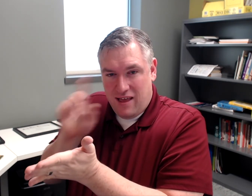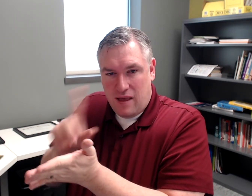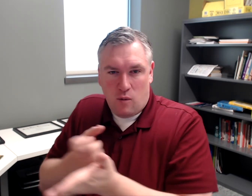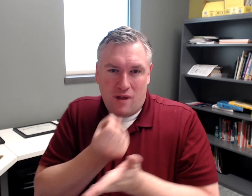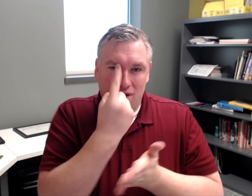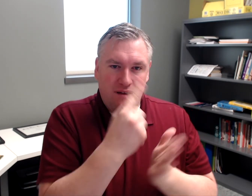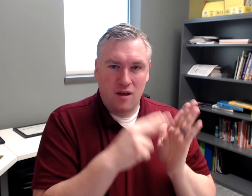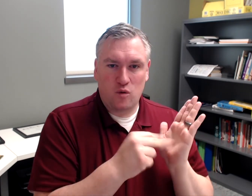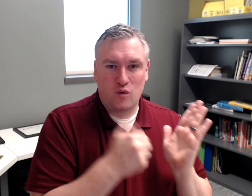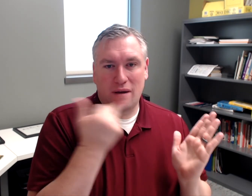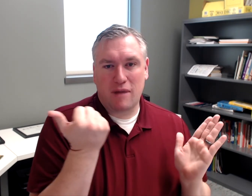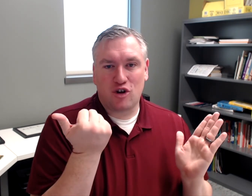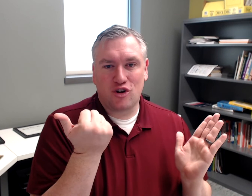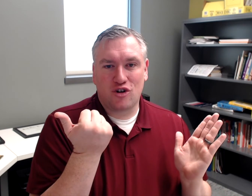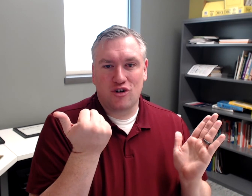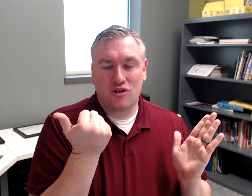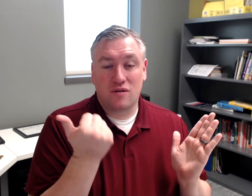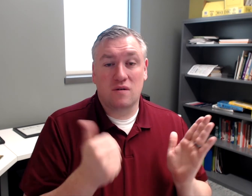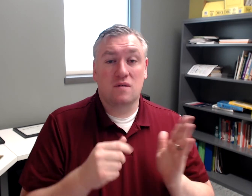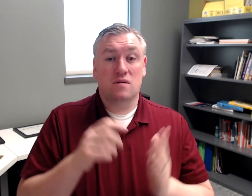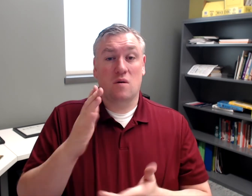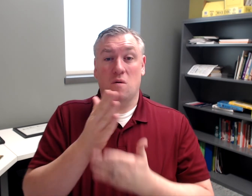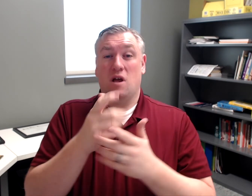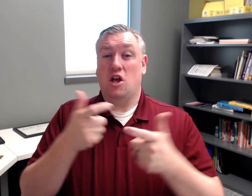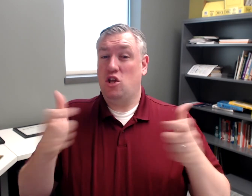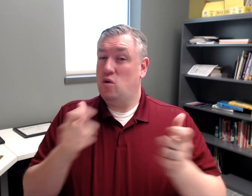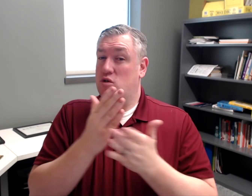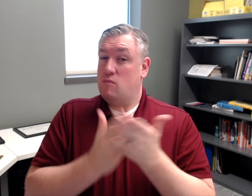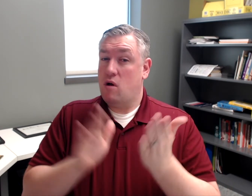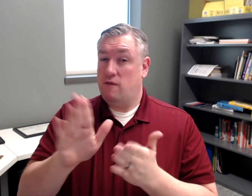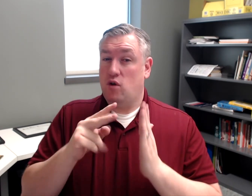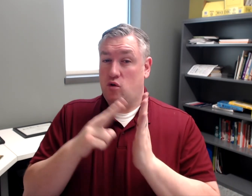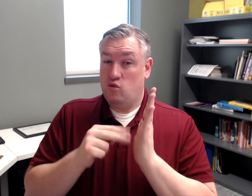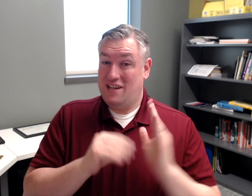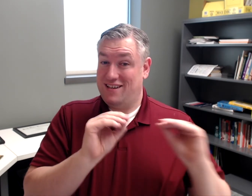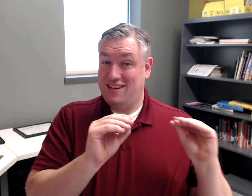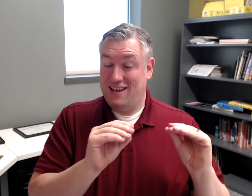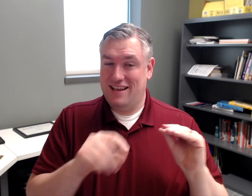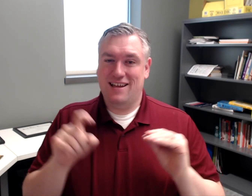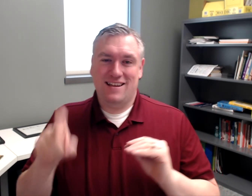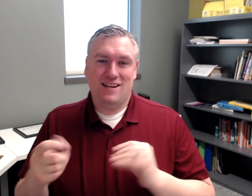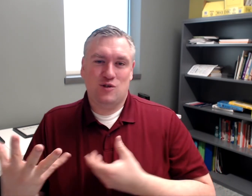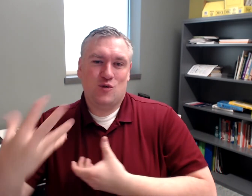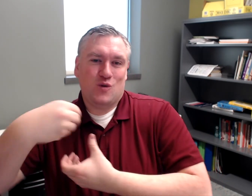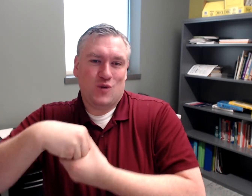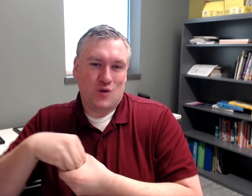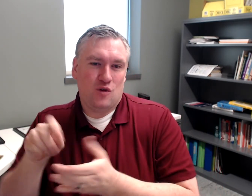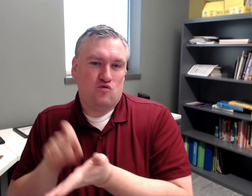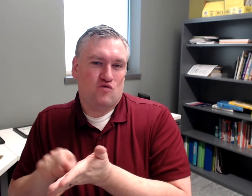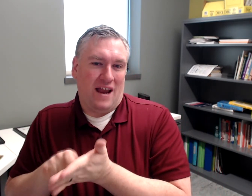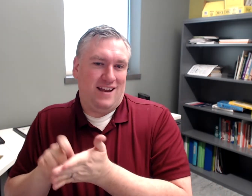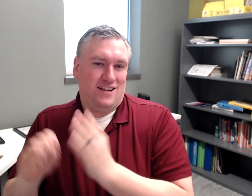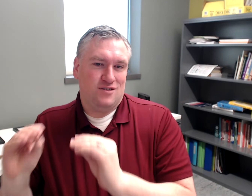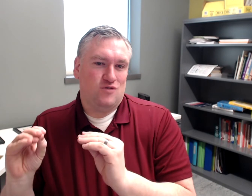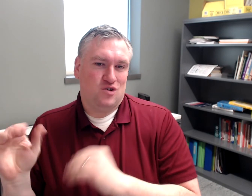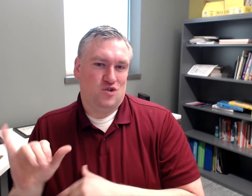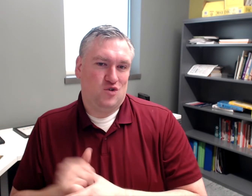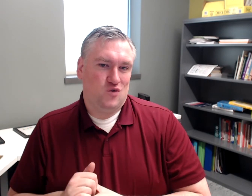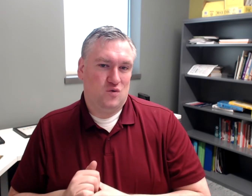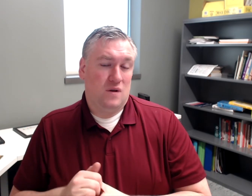writing, they'll understand reading better. A huge part of your reading instruction needs to include writing